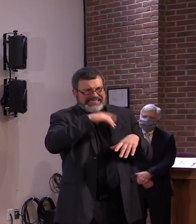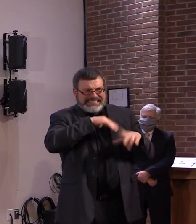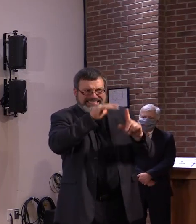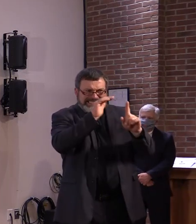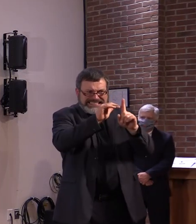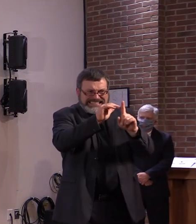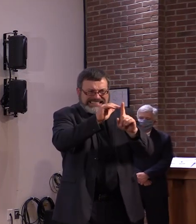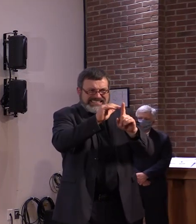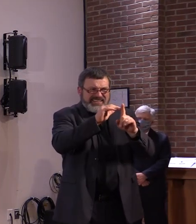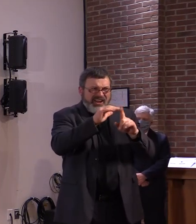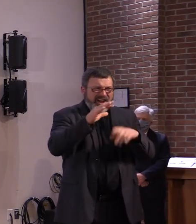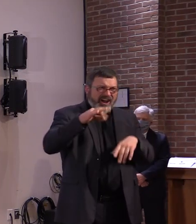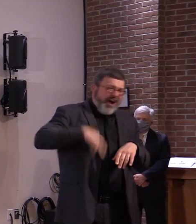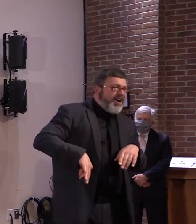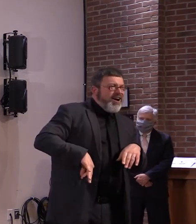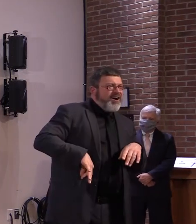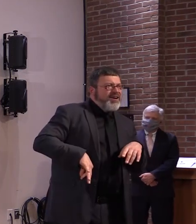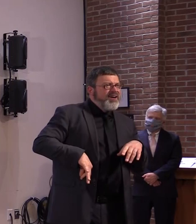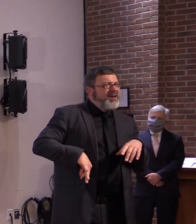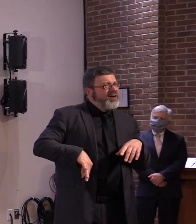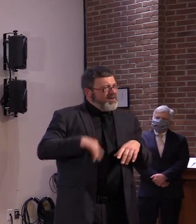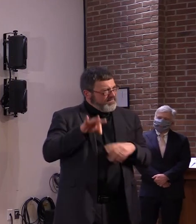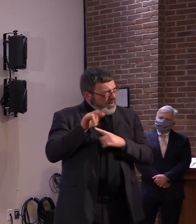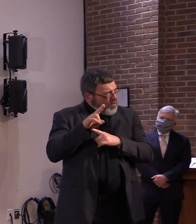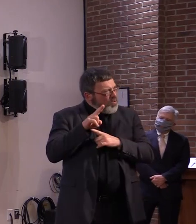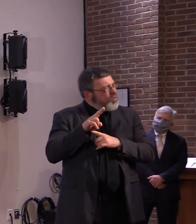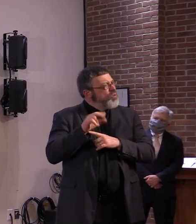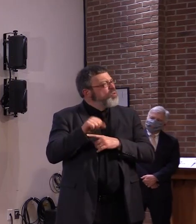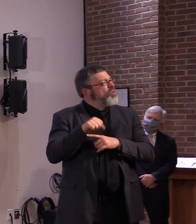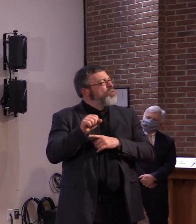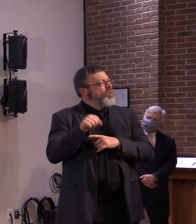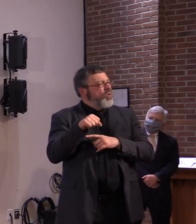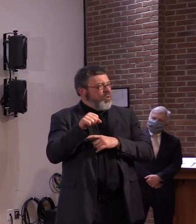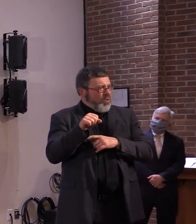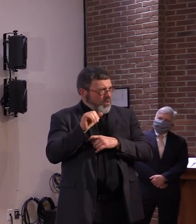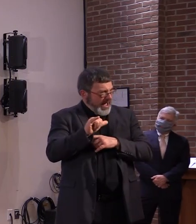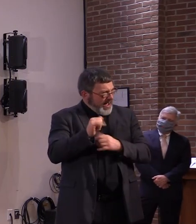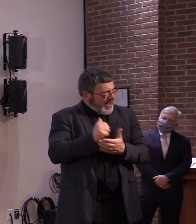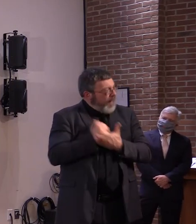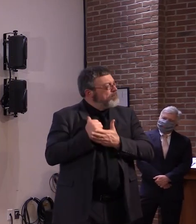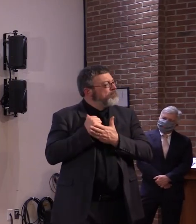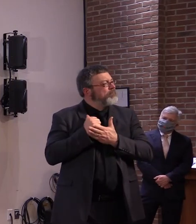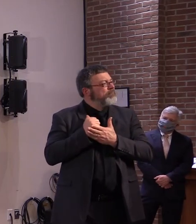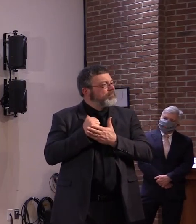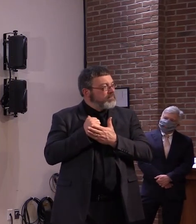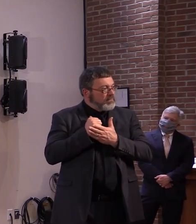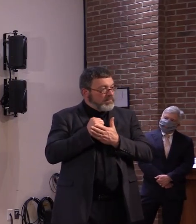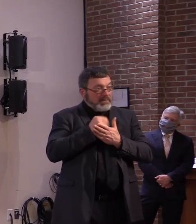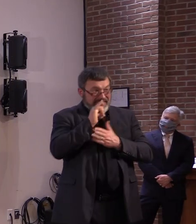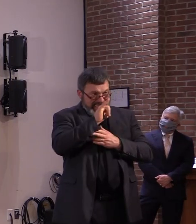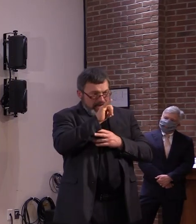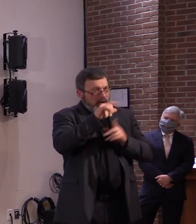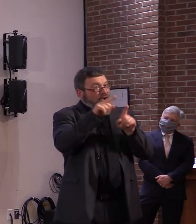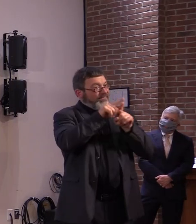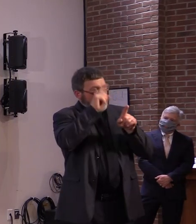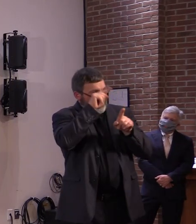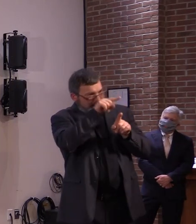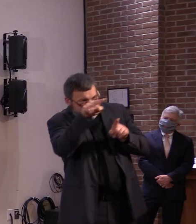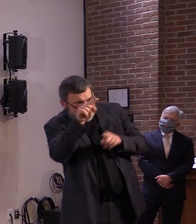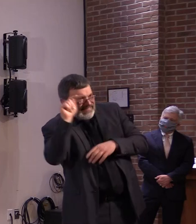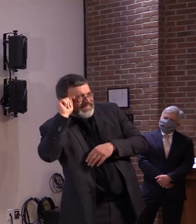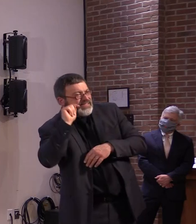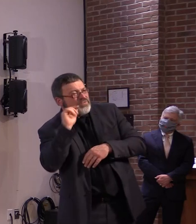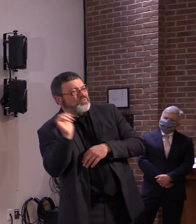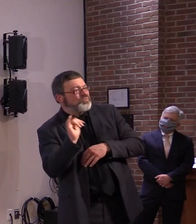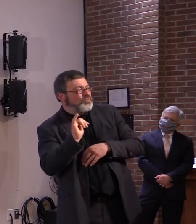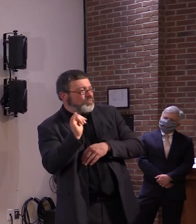you haven't. And I also just want to point out to folks that adolescents are actually really much better than adults at having